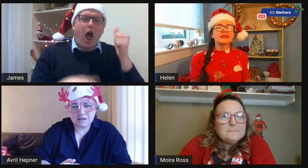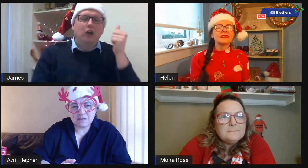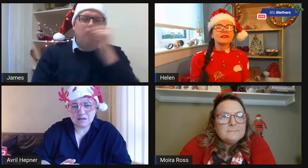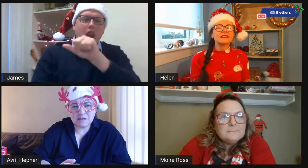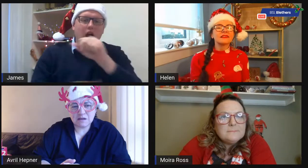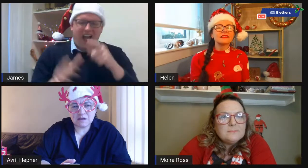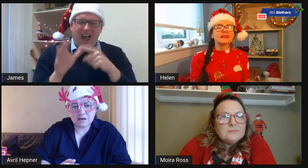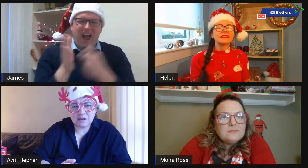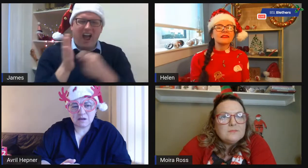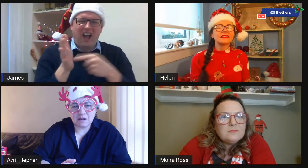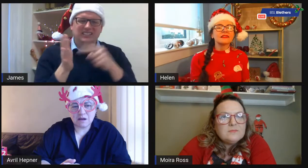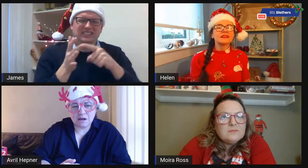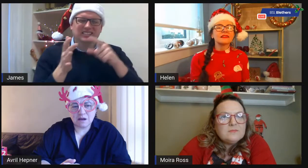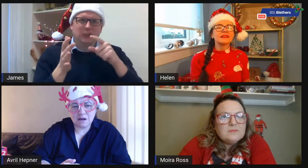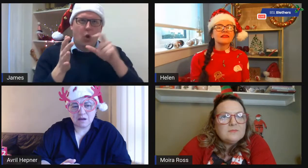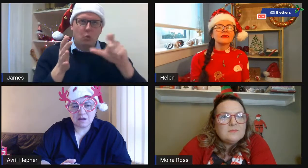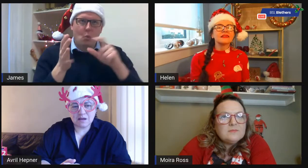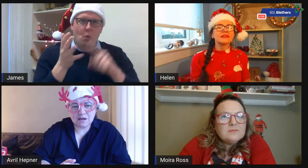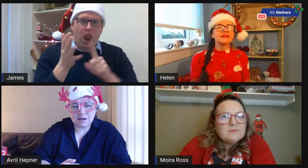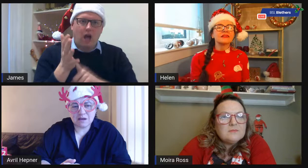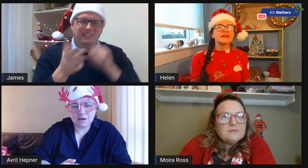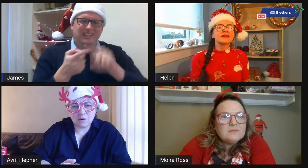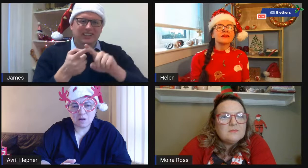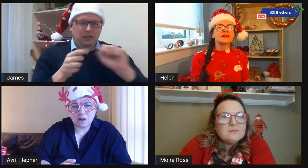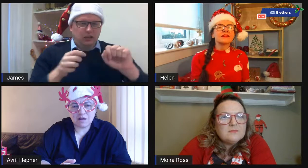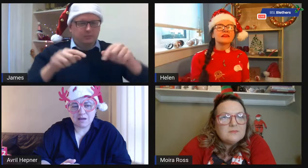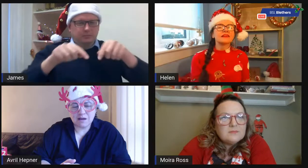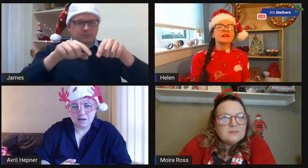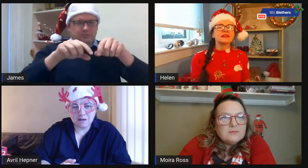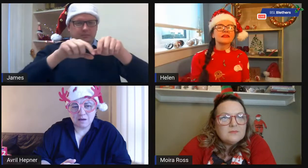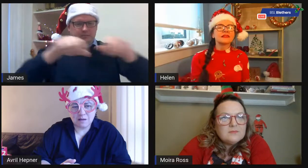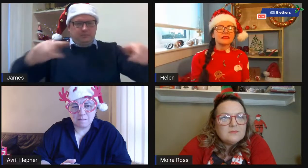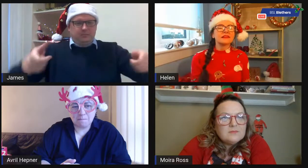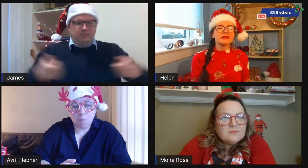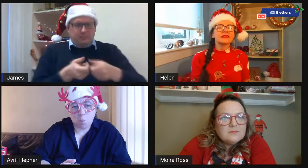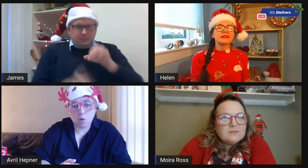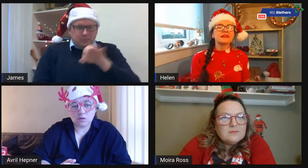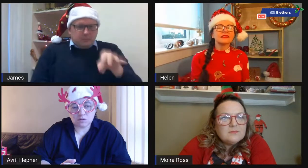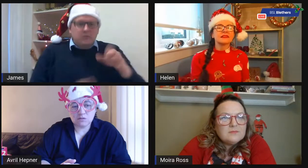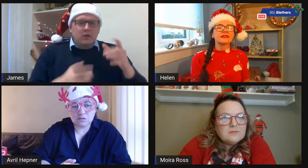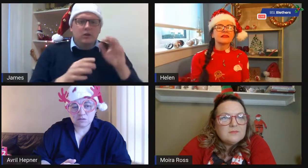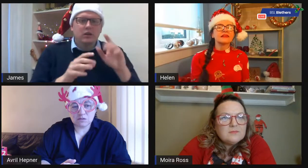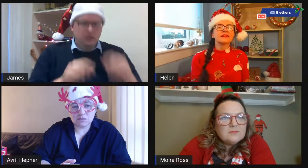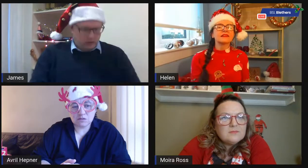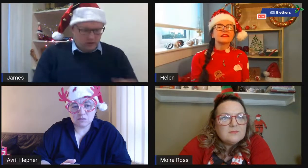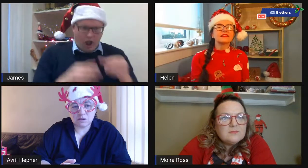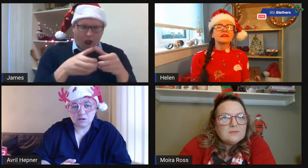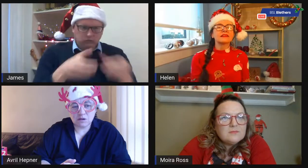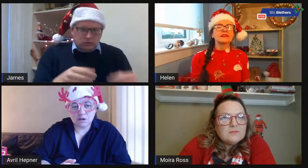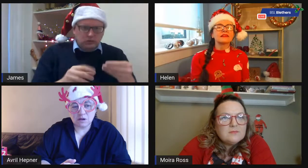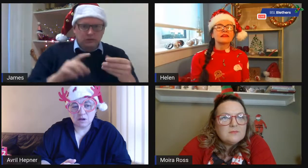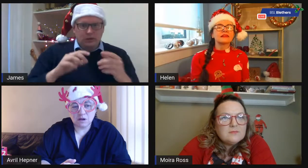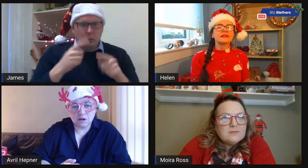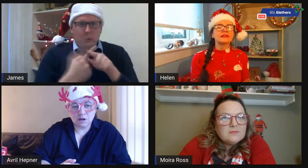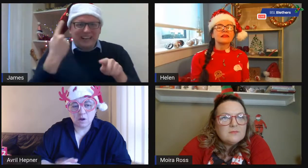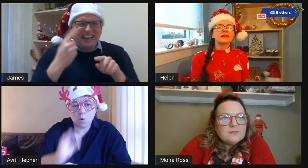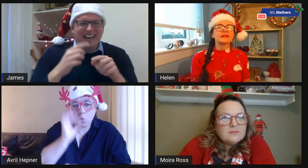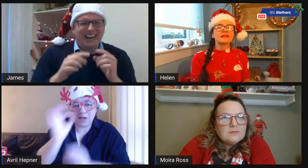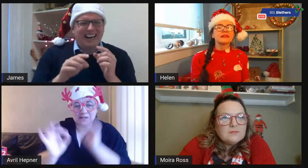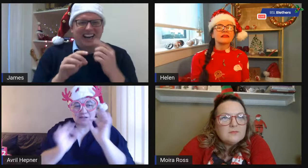We also play board games. Articulate is one of their favourites. And you use